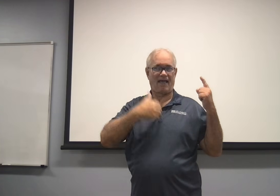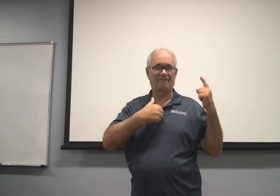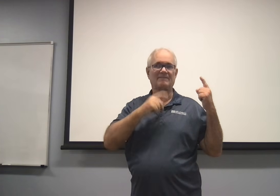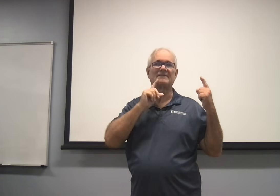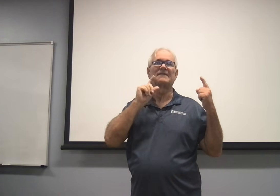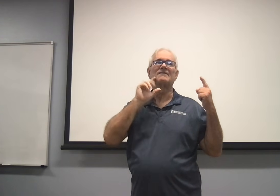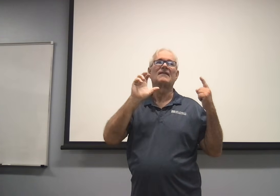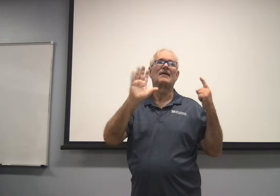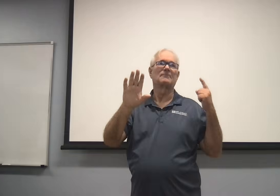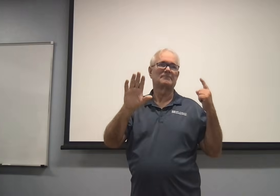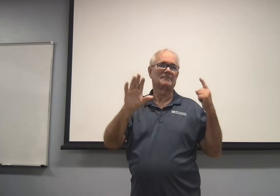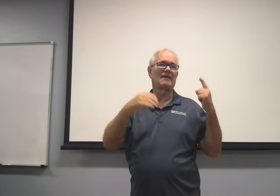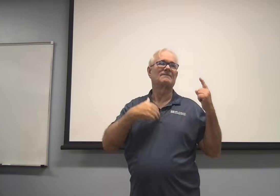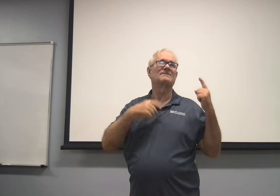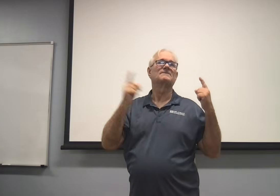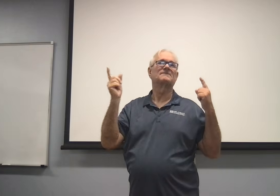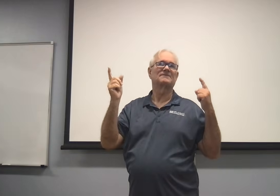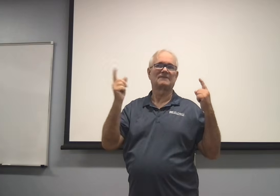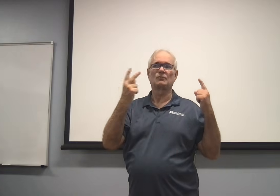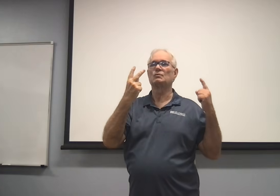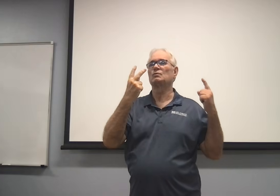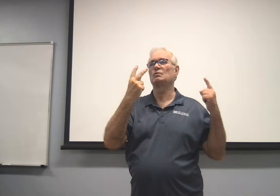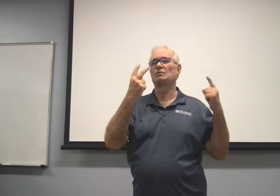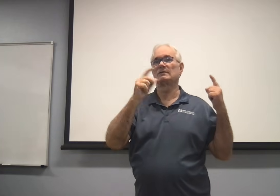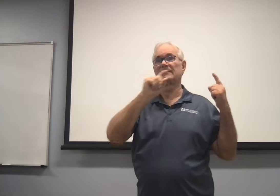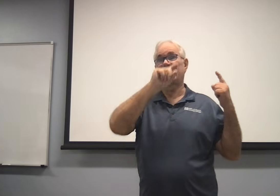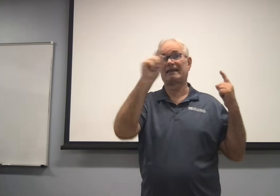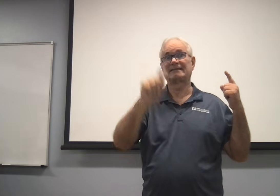We have one here in Dallas and it's Deaf Club.